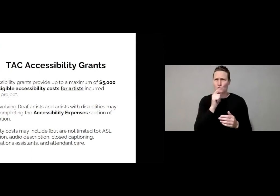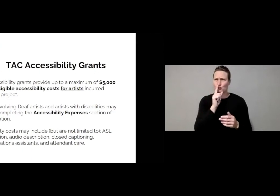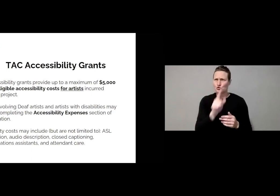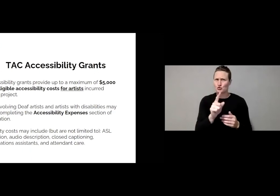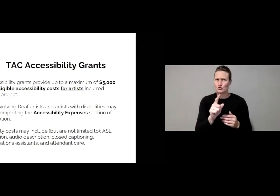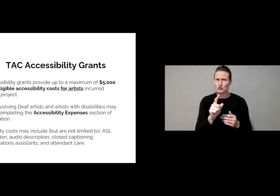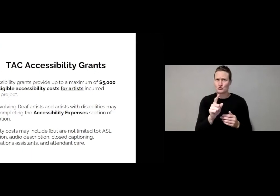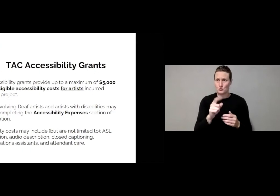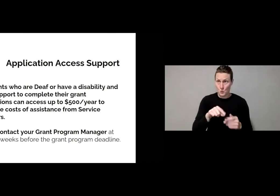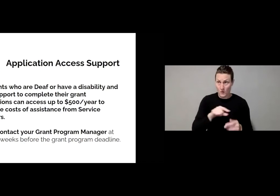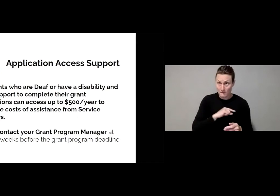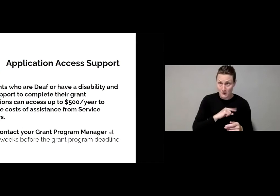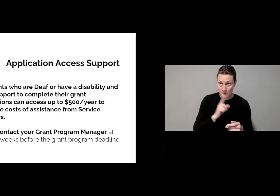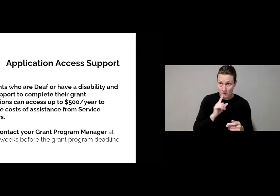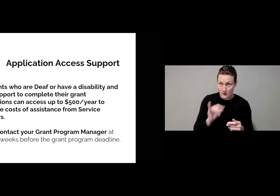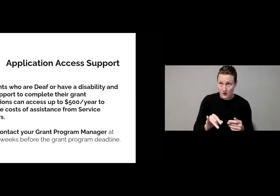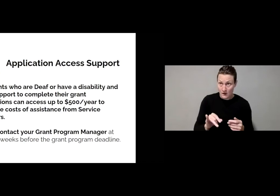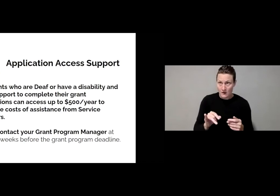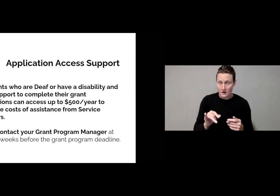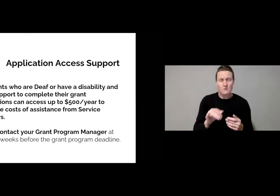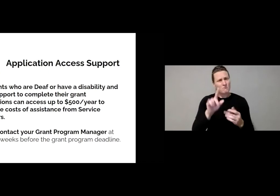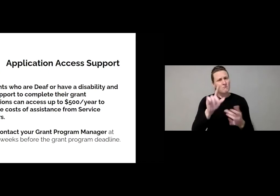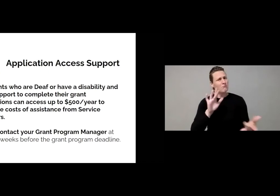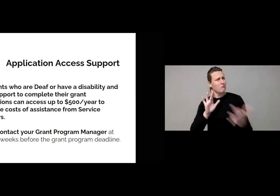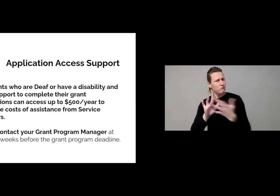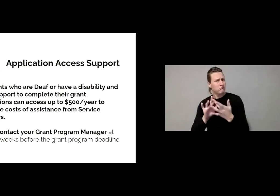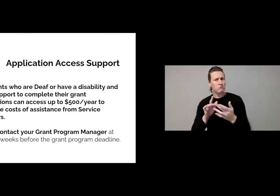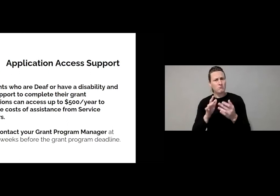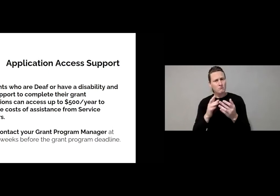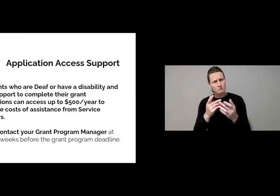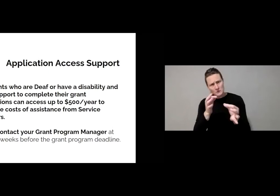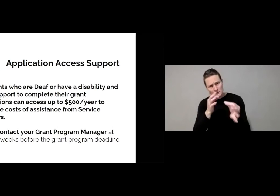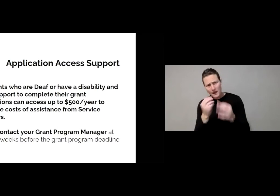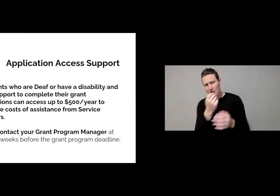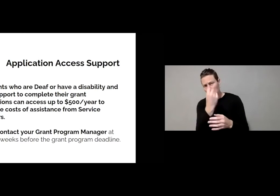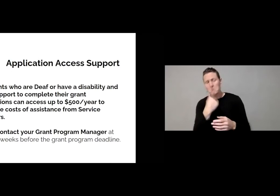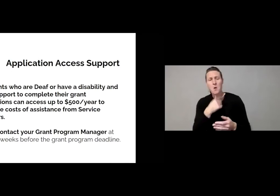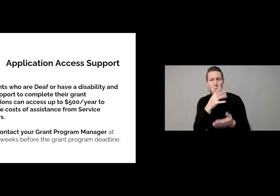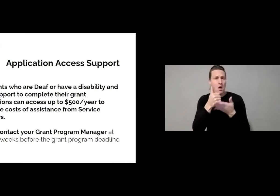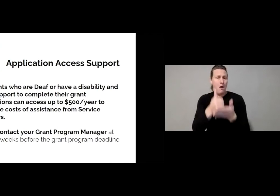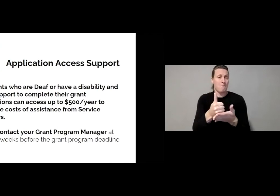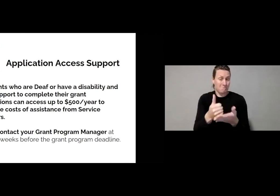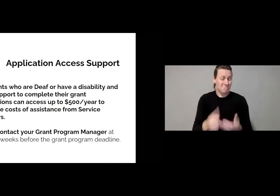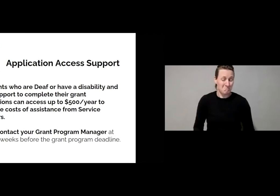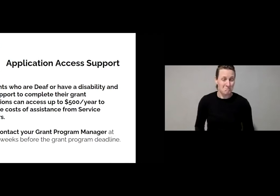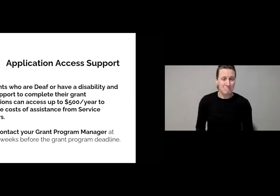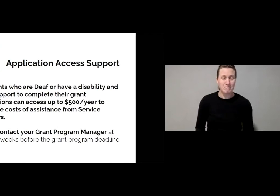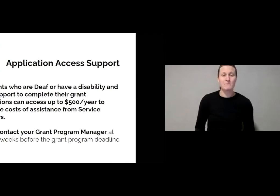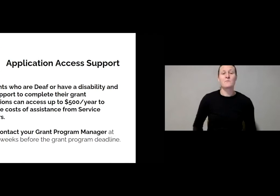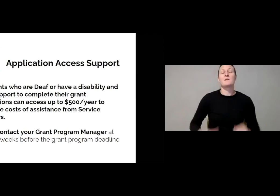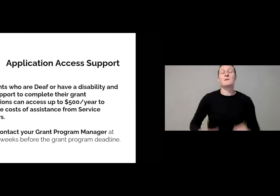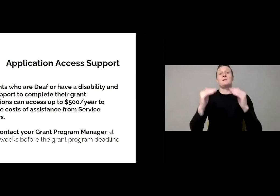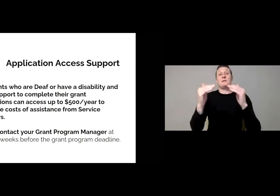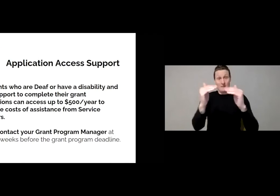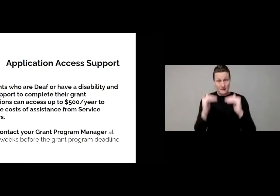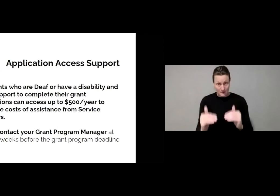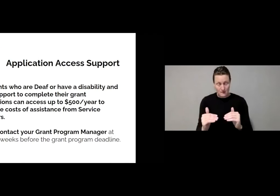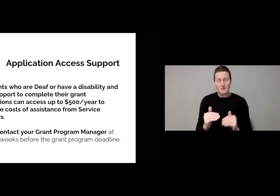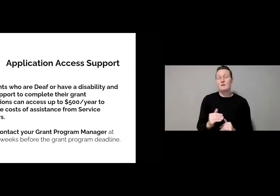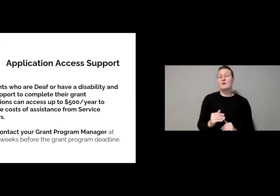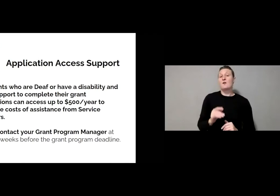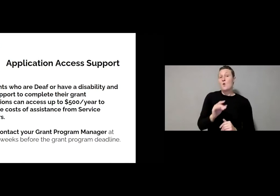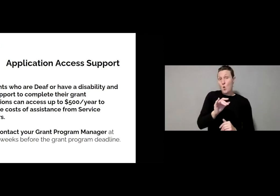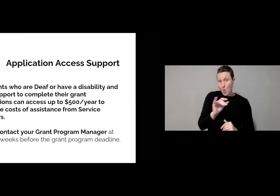so we can talk about that. So we also have support for artists who are applying for this grant, and this